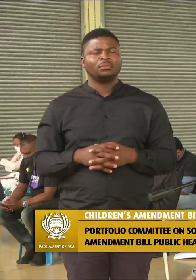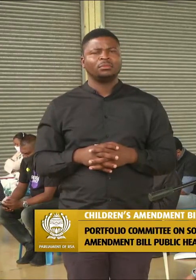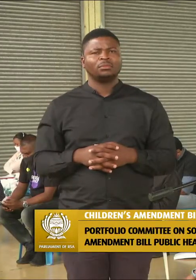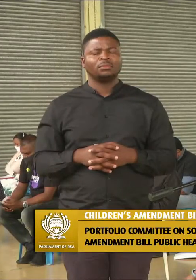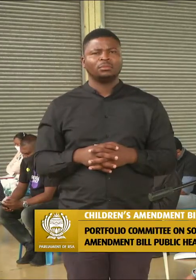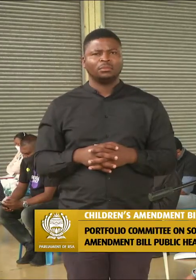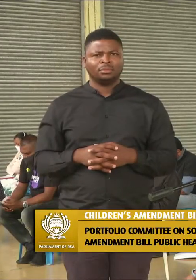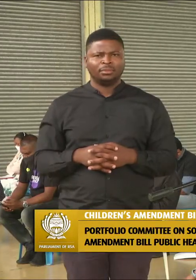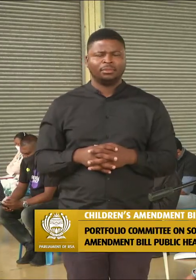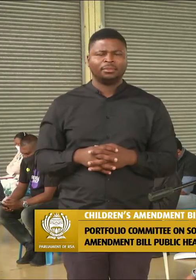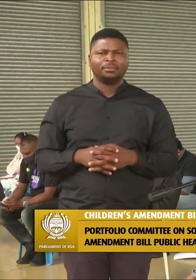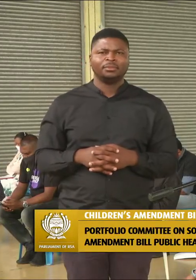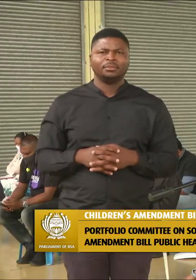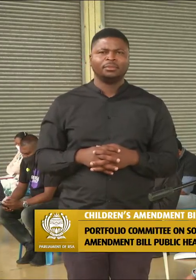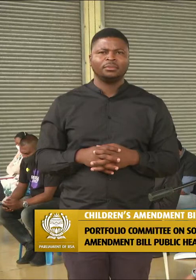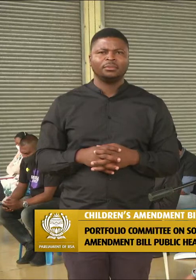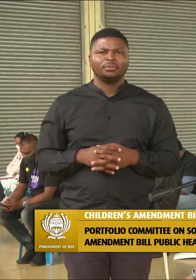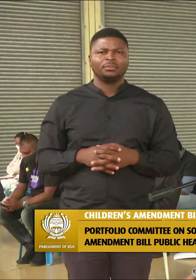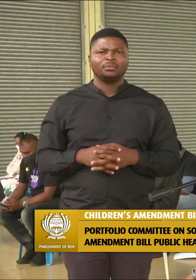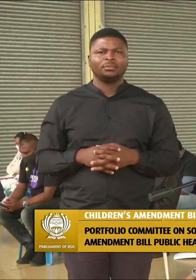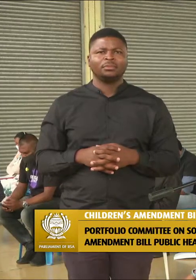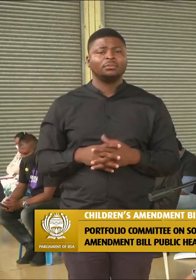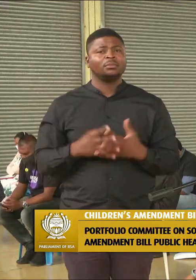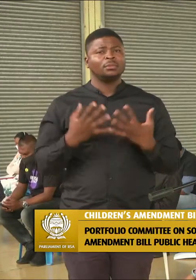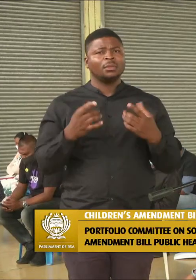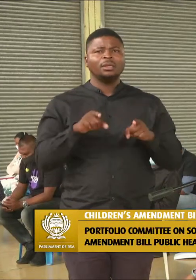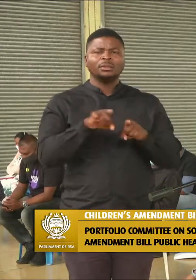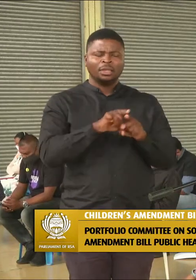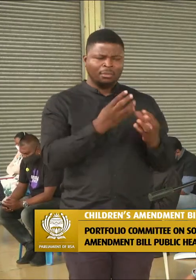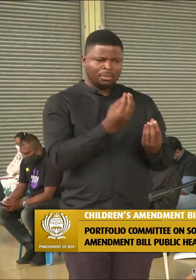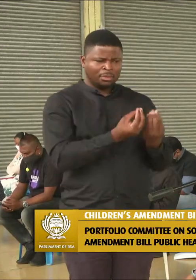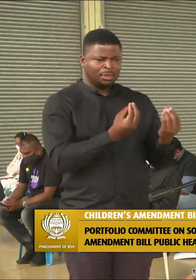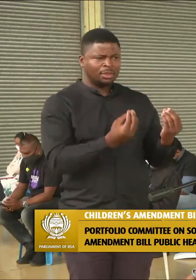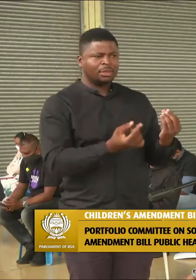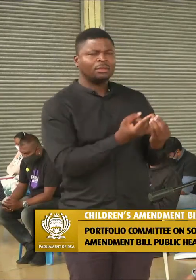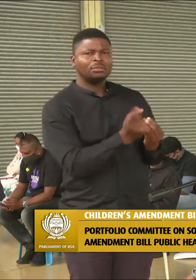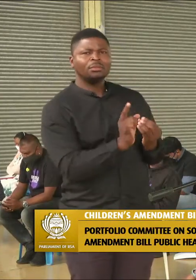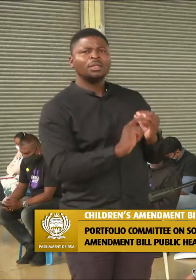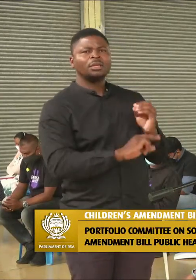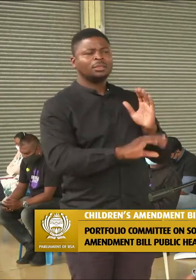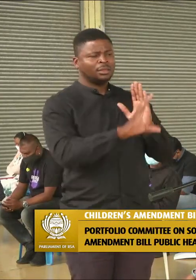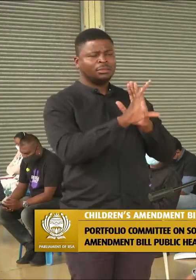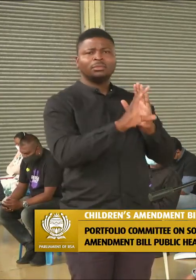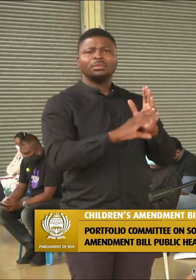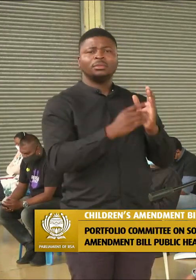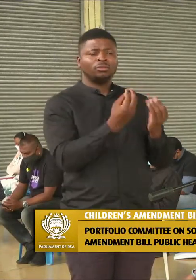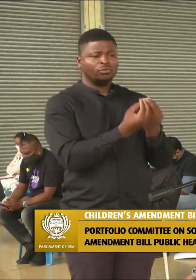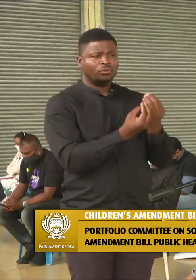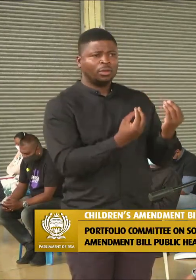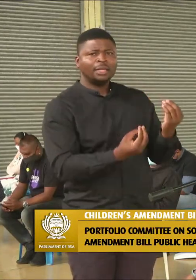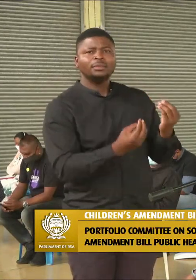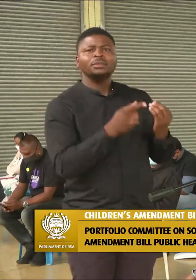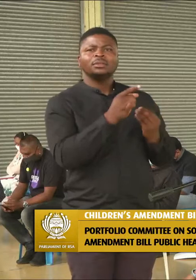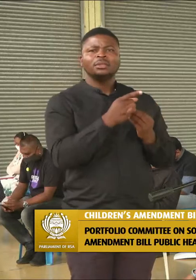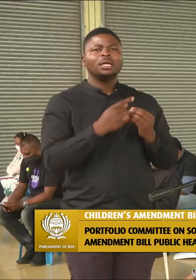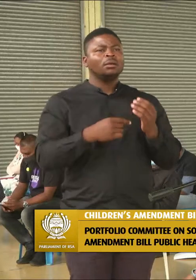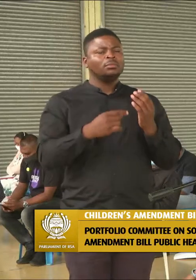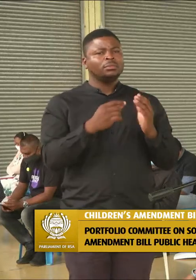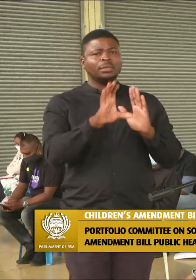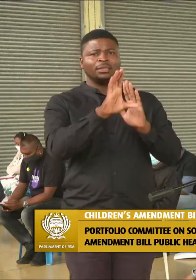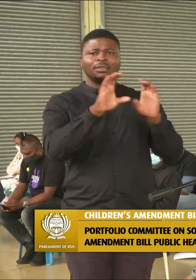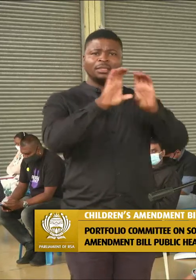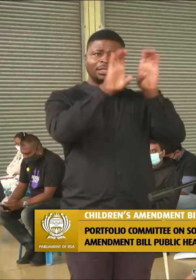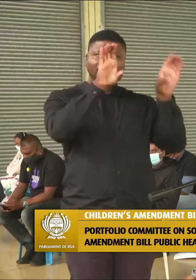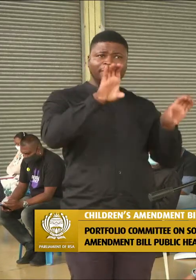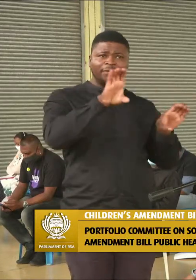kubazali kubantwana abanganazi certificate because uyaqhuquzela nalapho futhi ekutheni umntwana enzele certificate